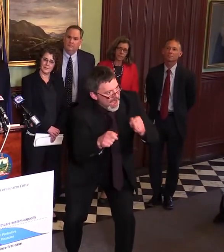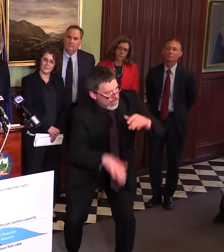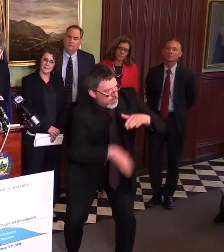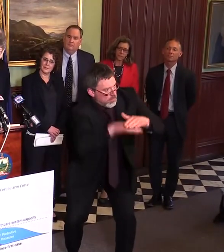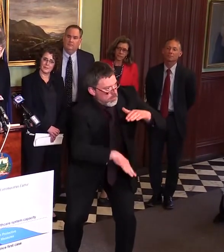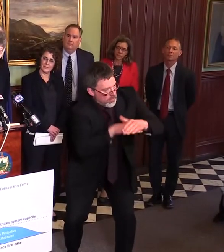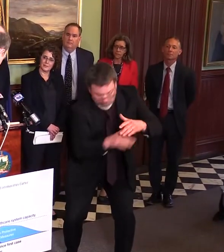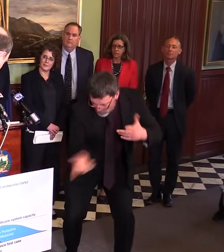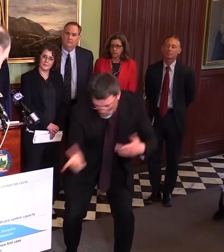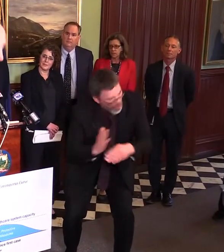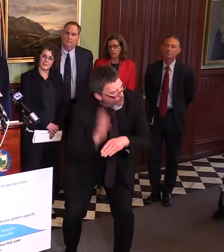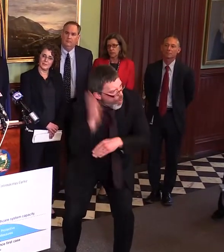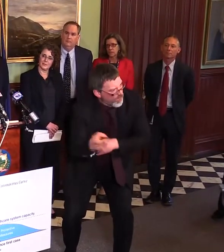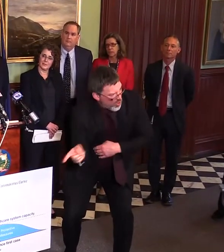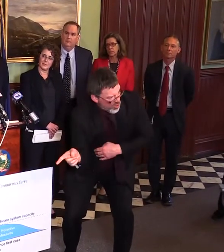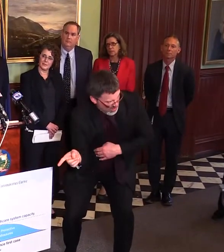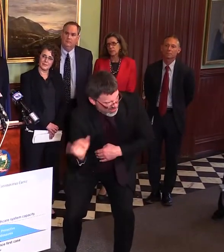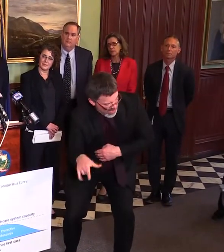months.